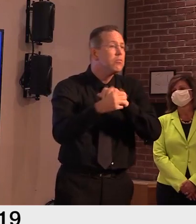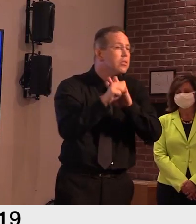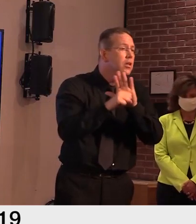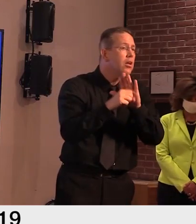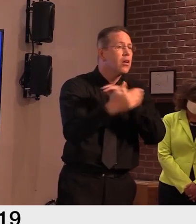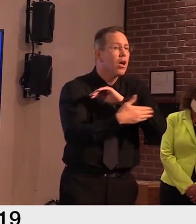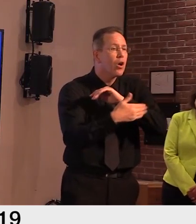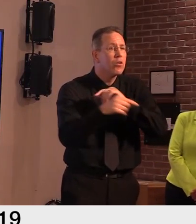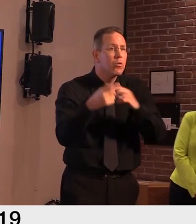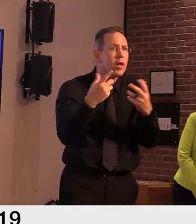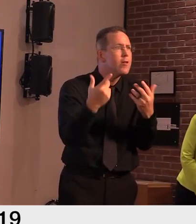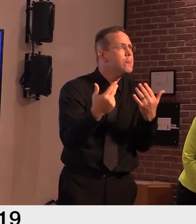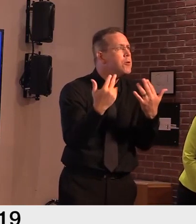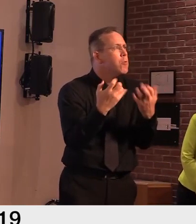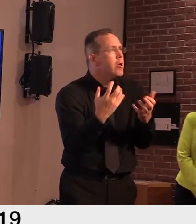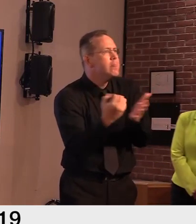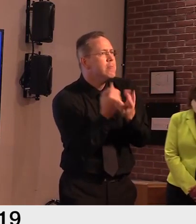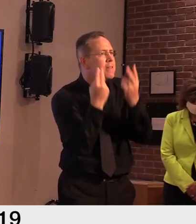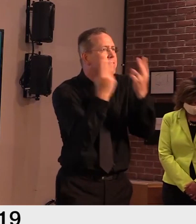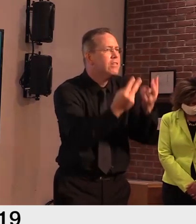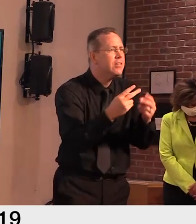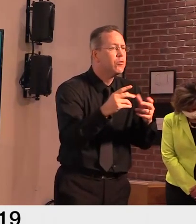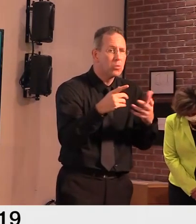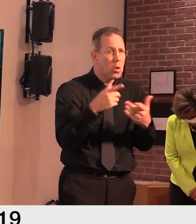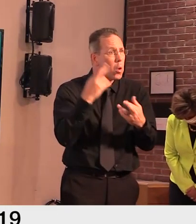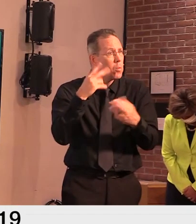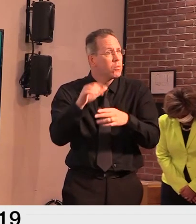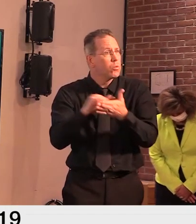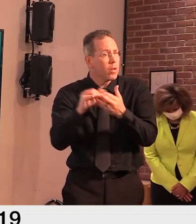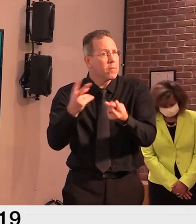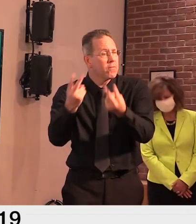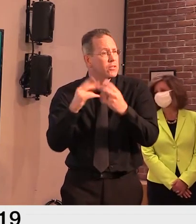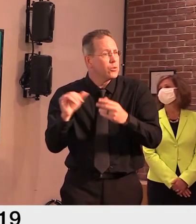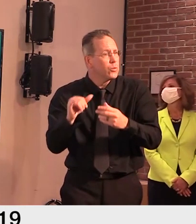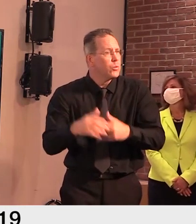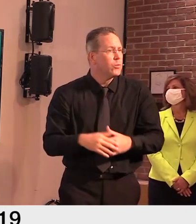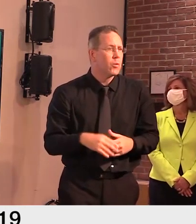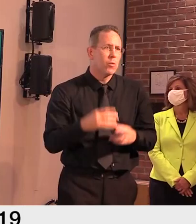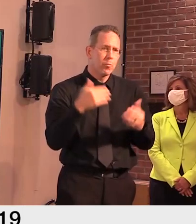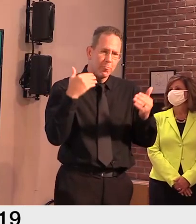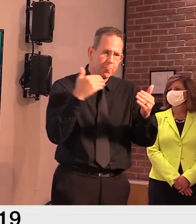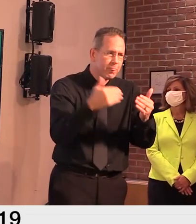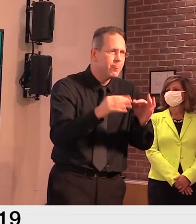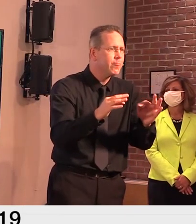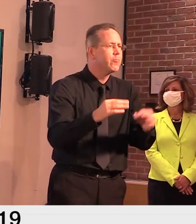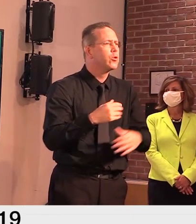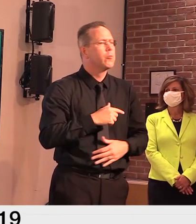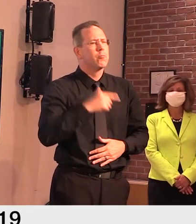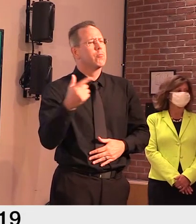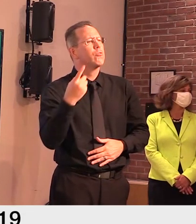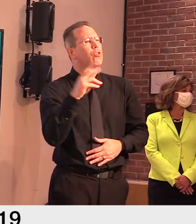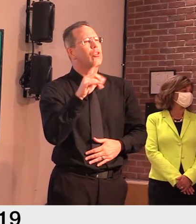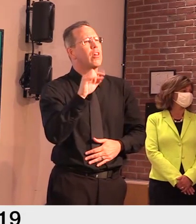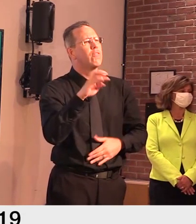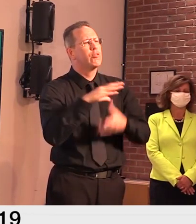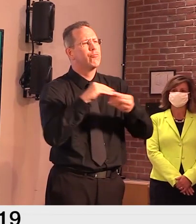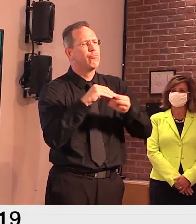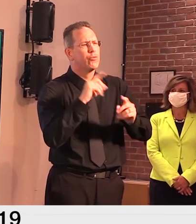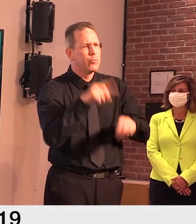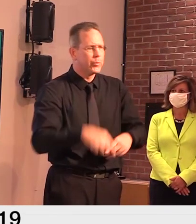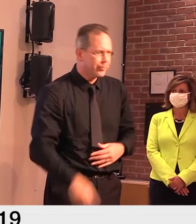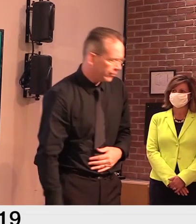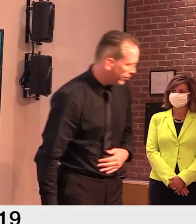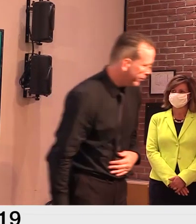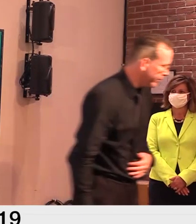area where we would allow them to come in without a quarantine. So that, again, spells good news for the weeks ahead in terms of the